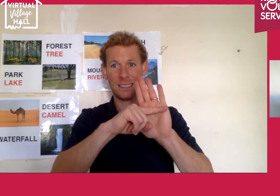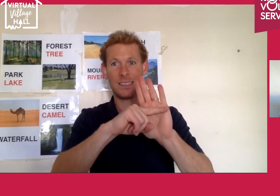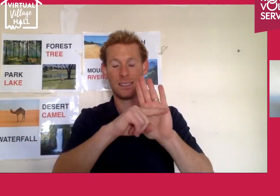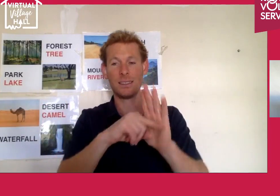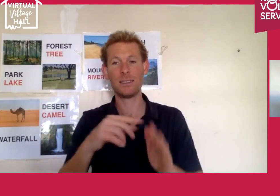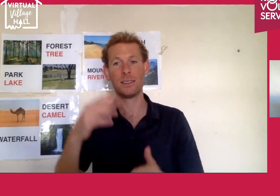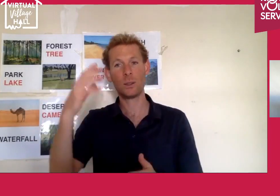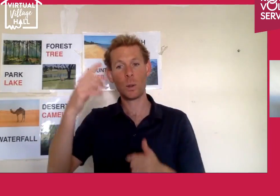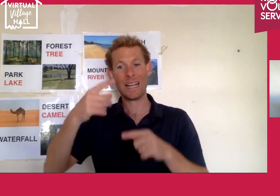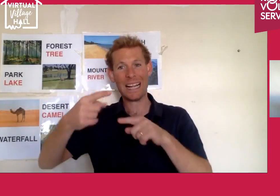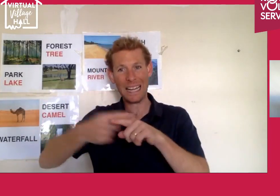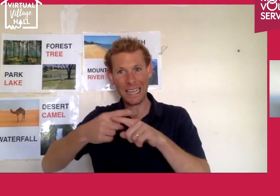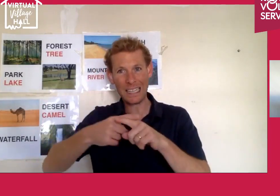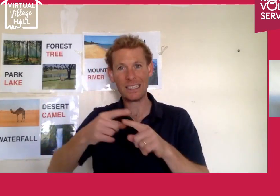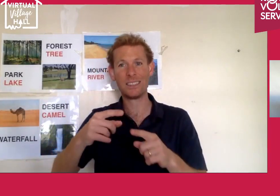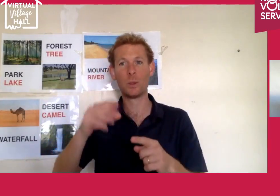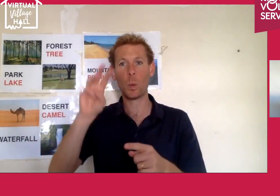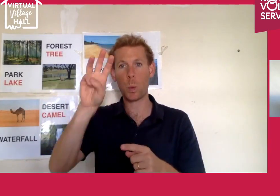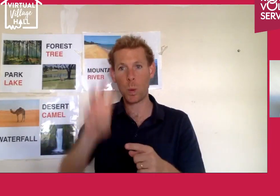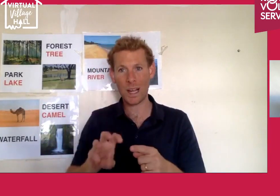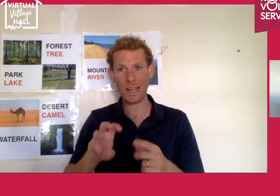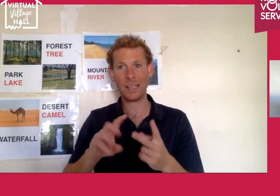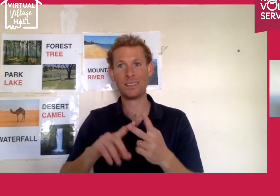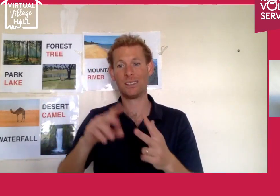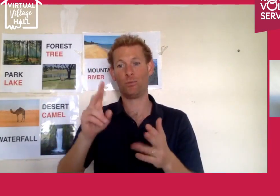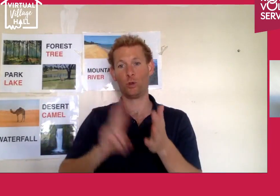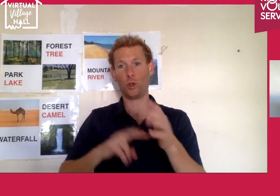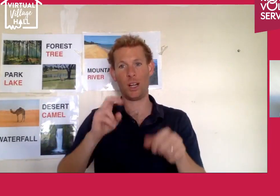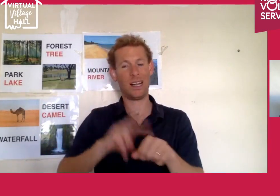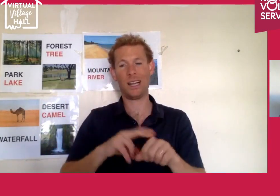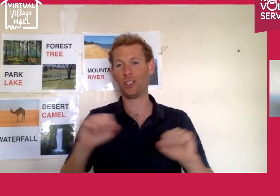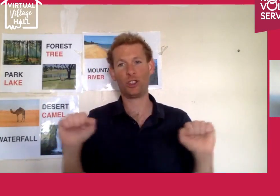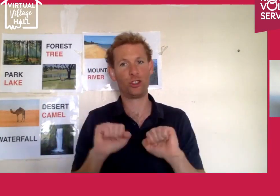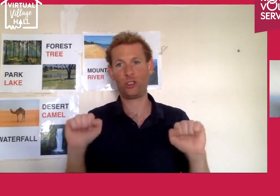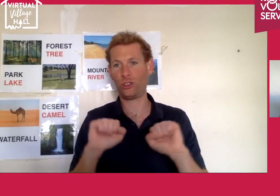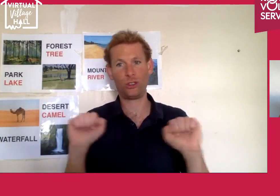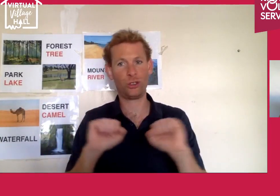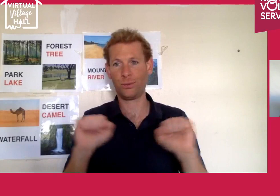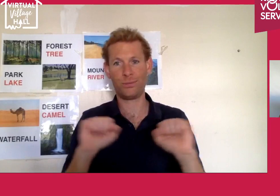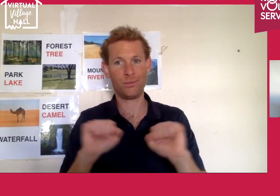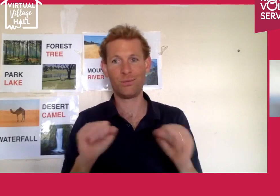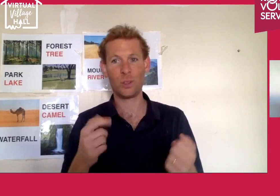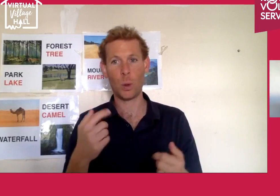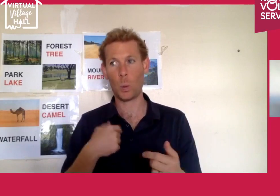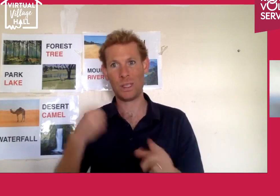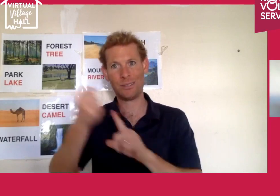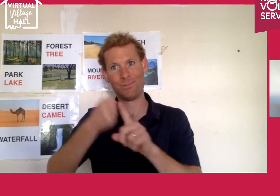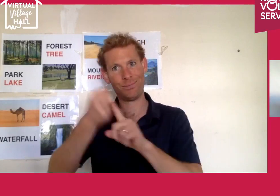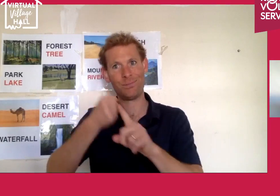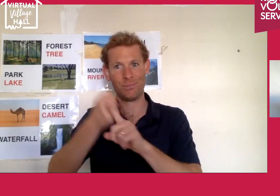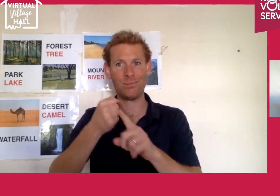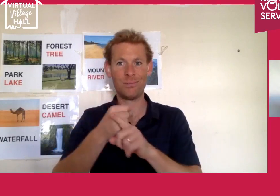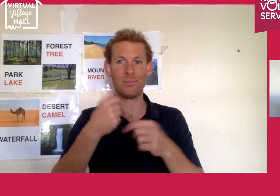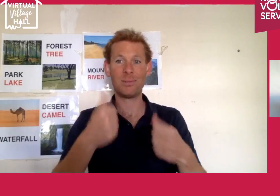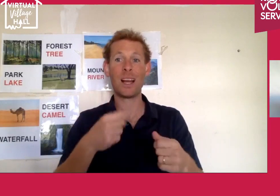language. So we are actually working towards that charter here in Northern Ireland. It's not been achieved in some